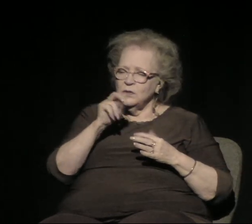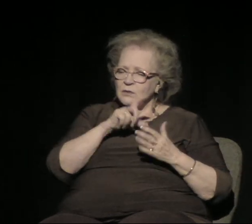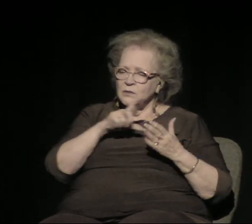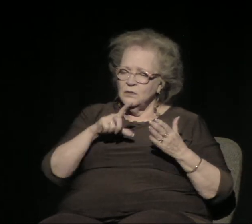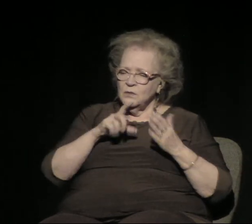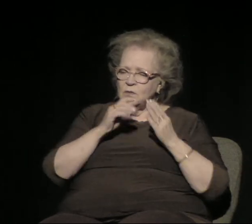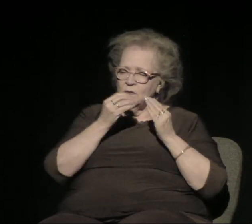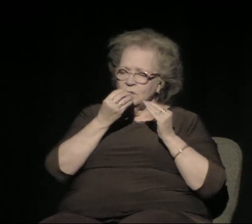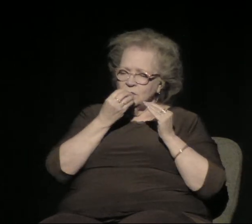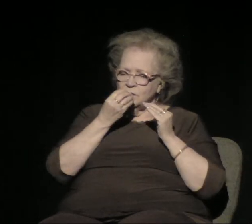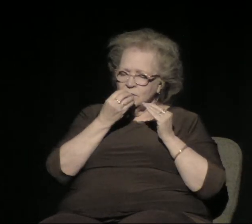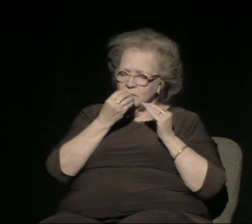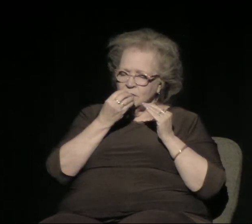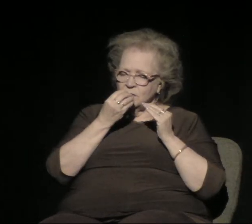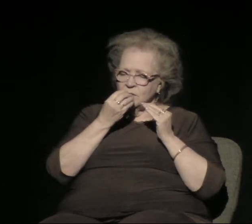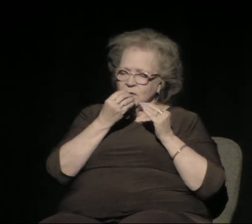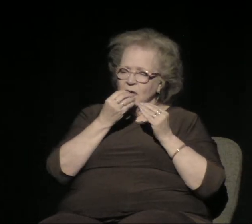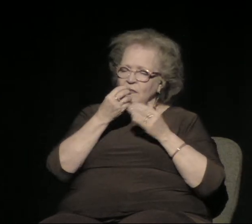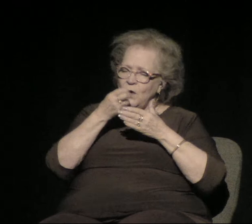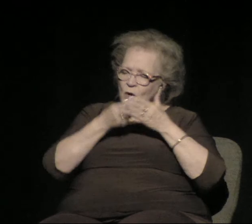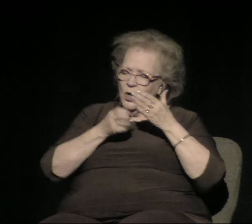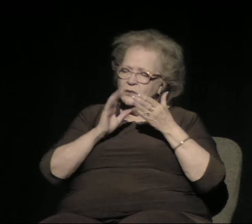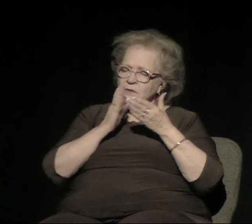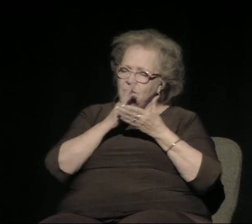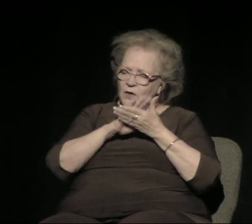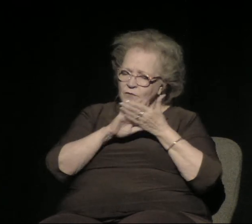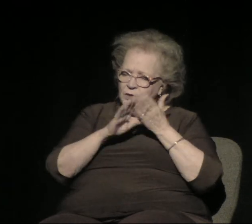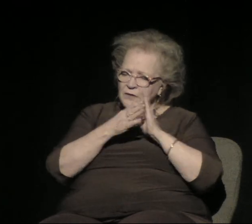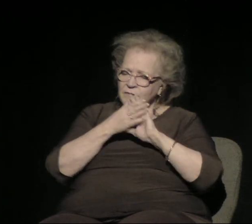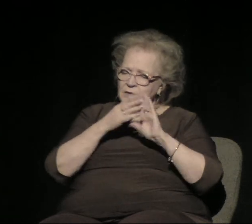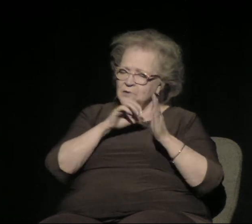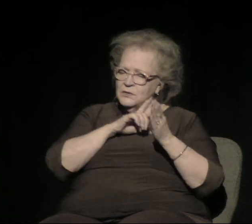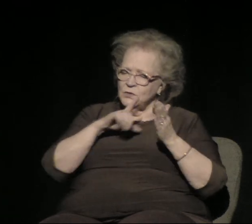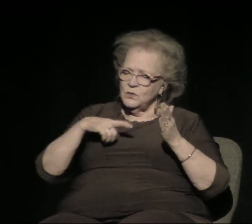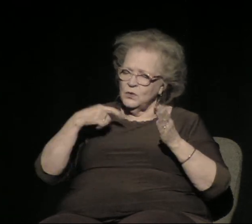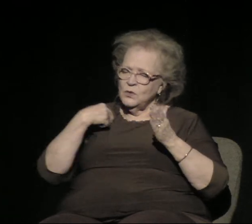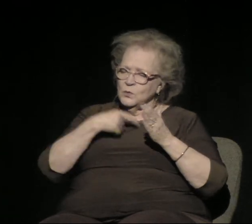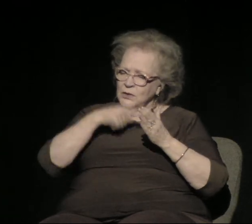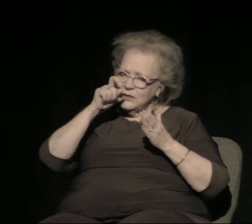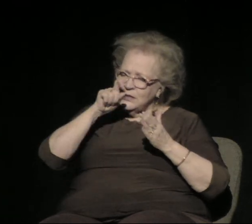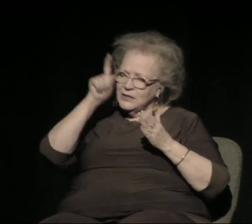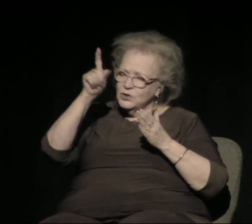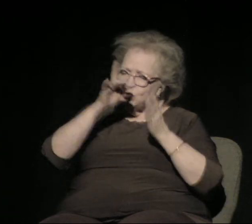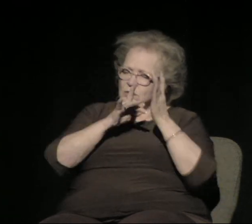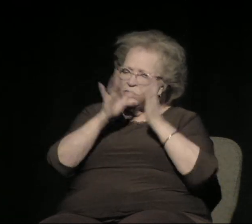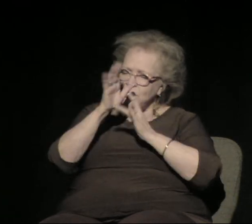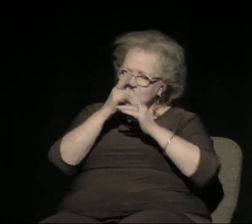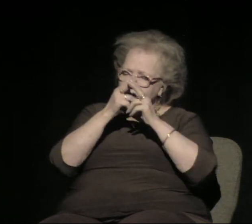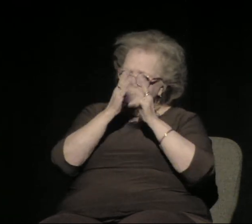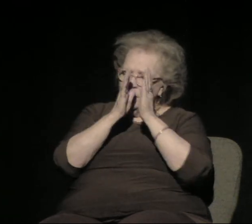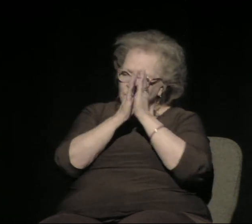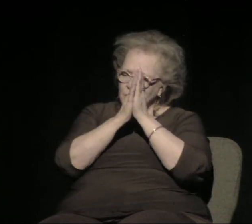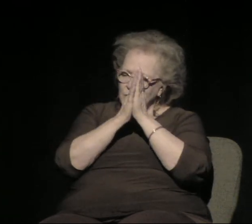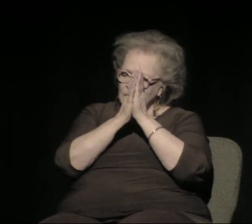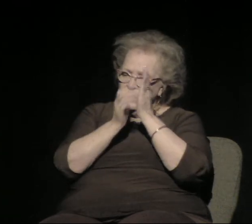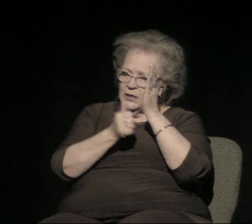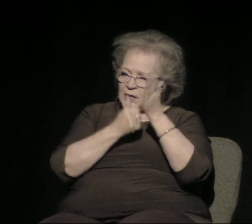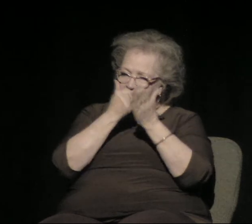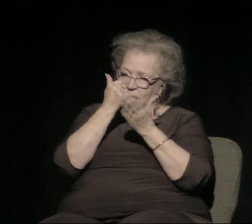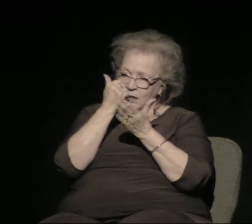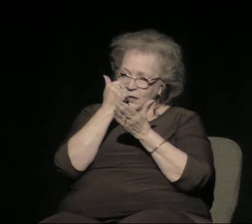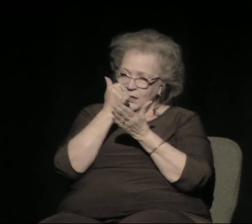cost of our forgiveness. Oh, Lord, we need you. It's in Jesus' name we pray.